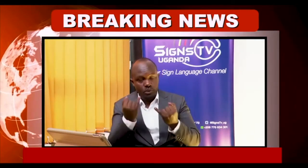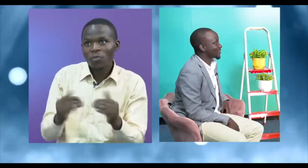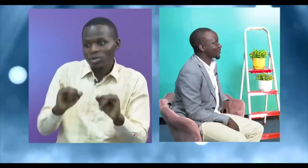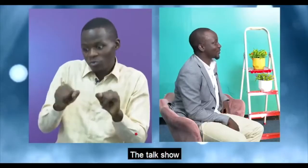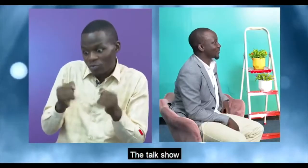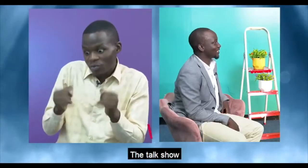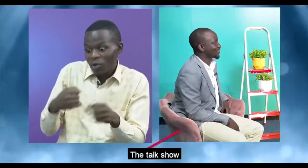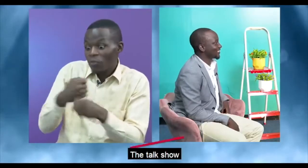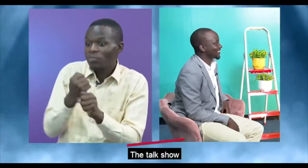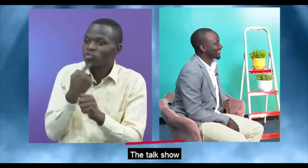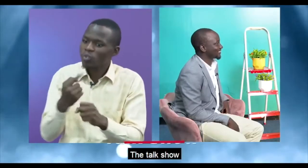the talk show,